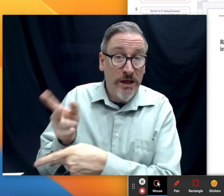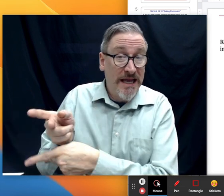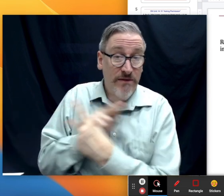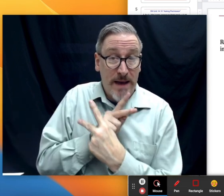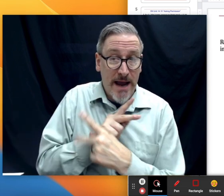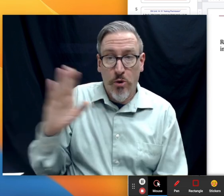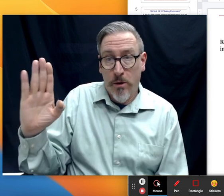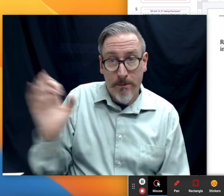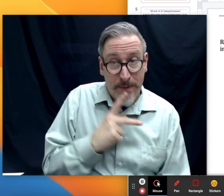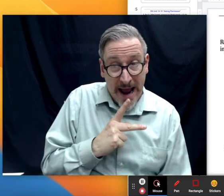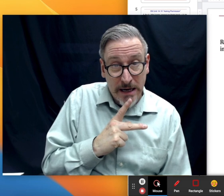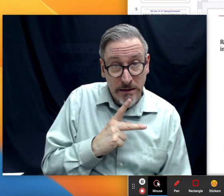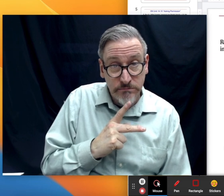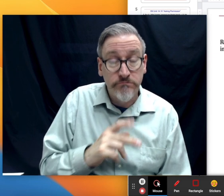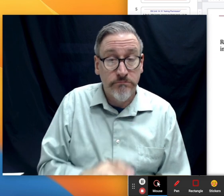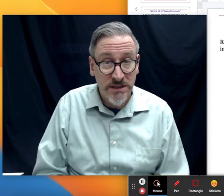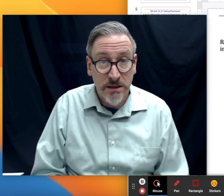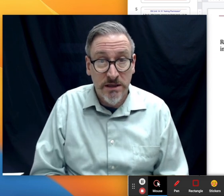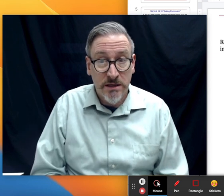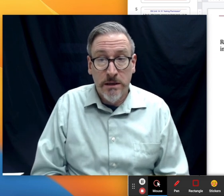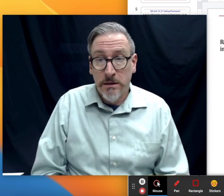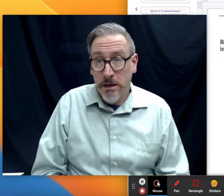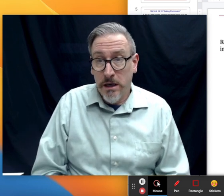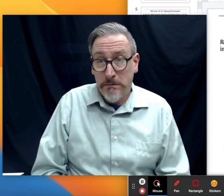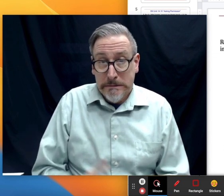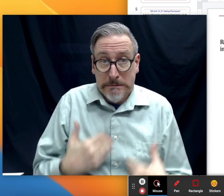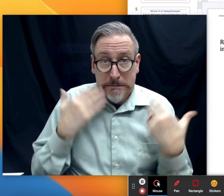He'll give it back or back.